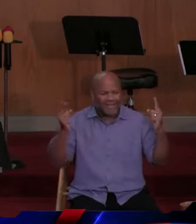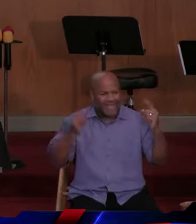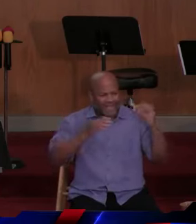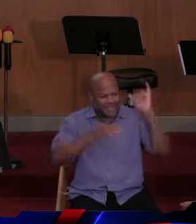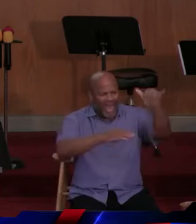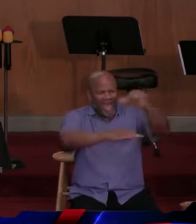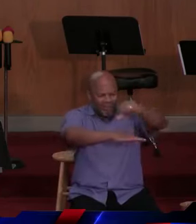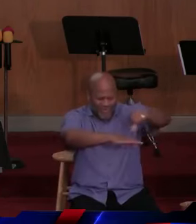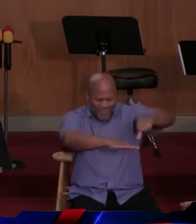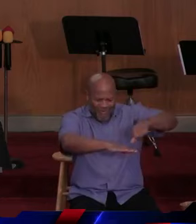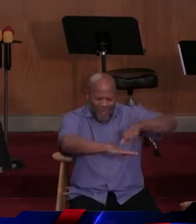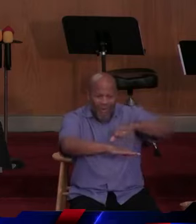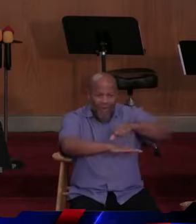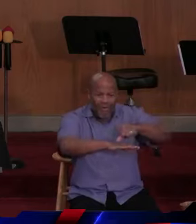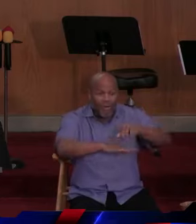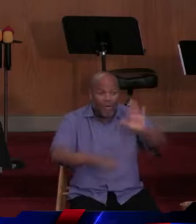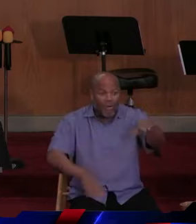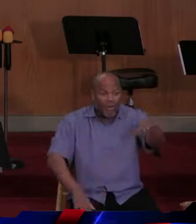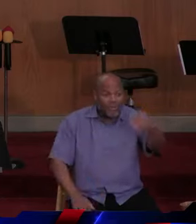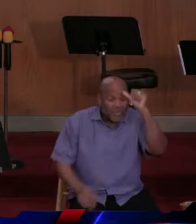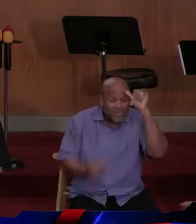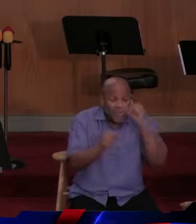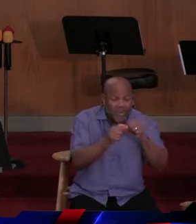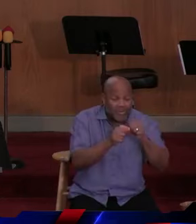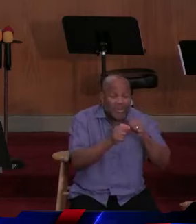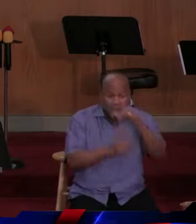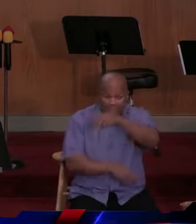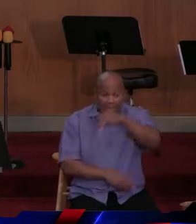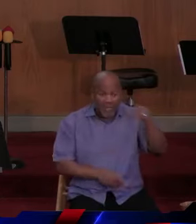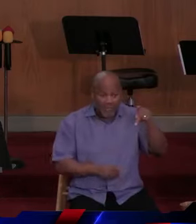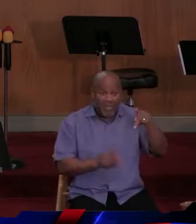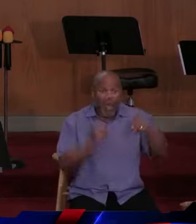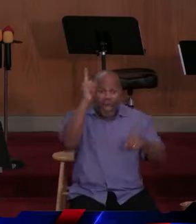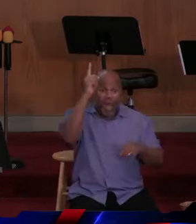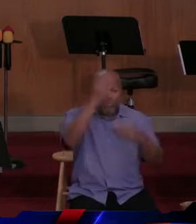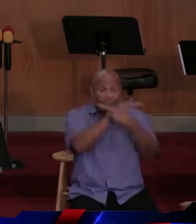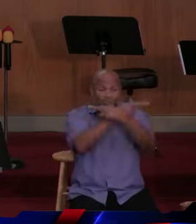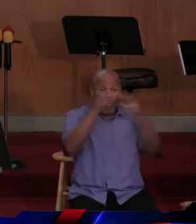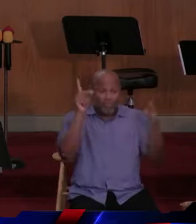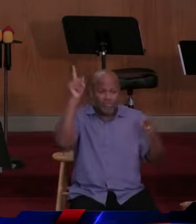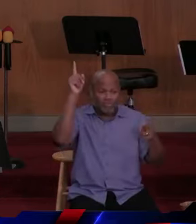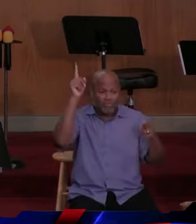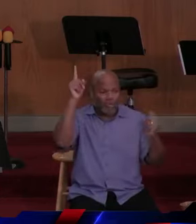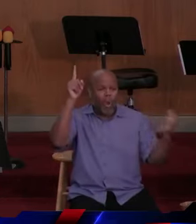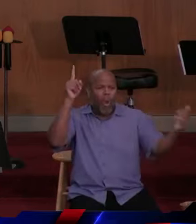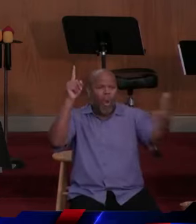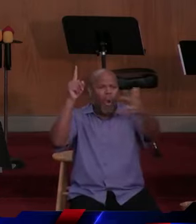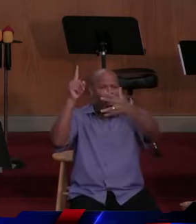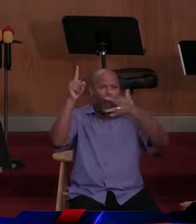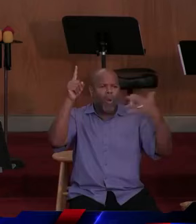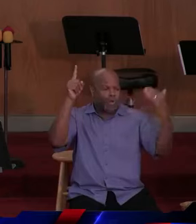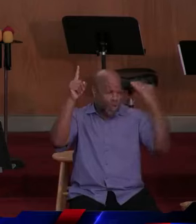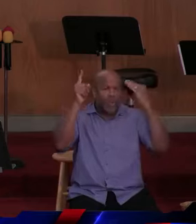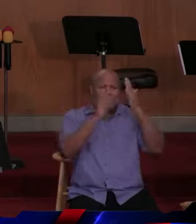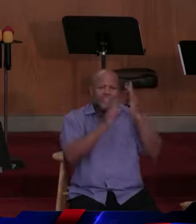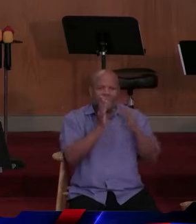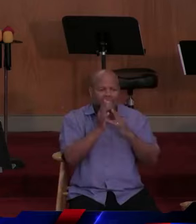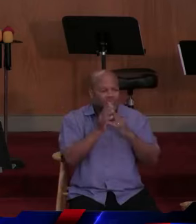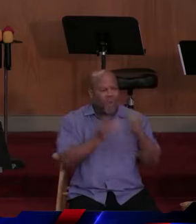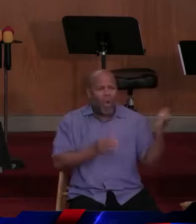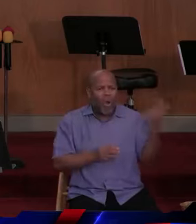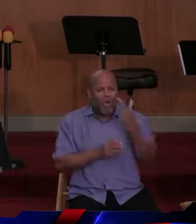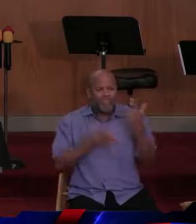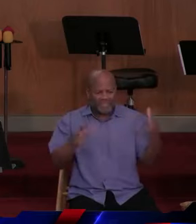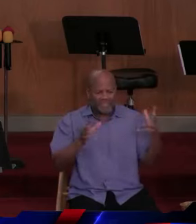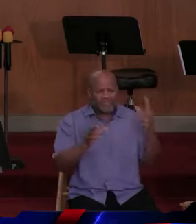does. You remember in Pentecost, they were in the upper room. All of them knew him. All of them were